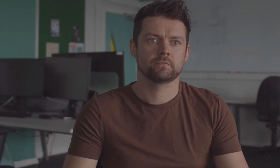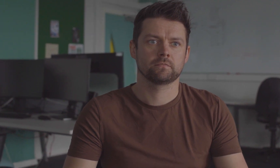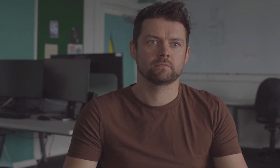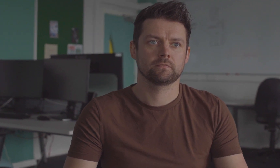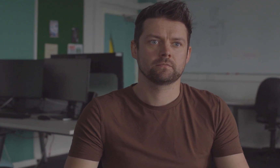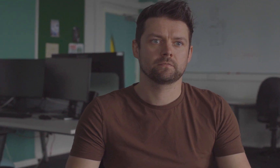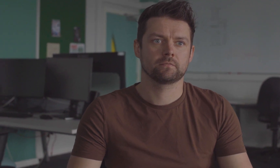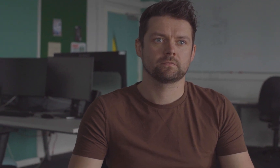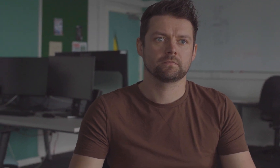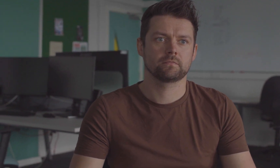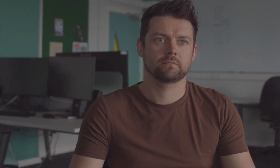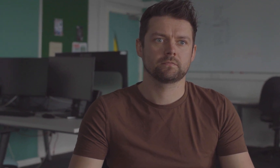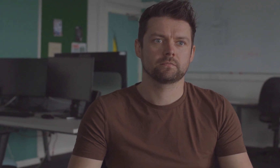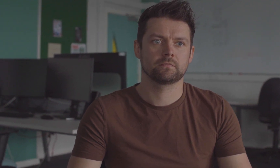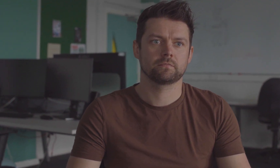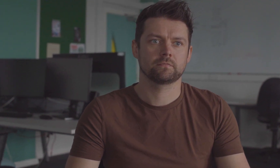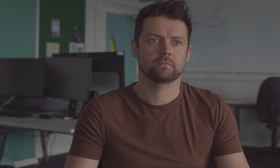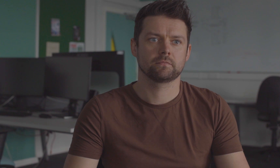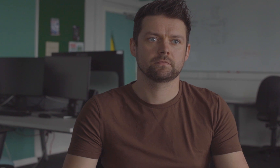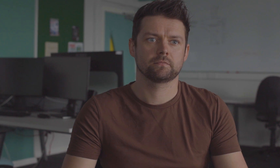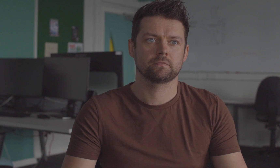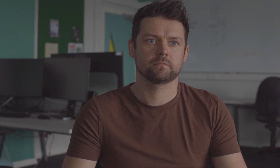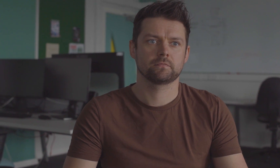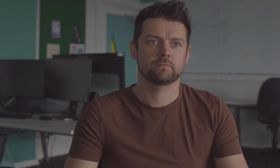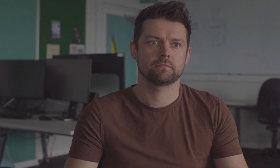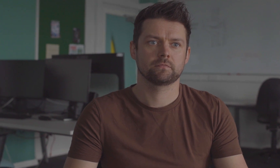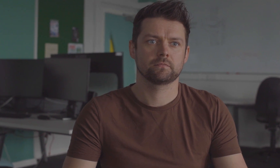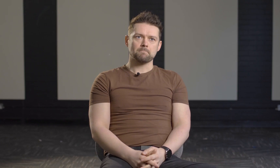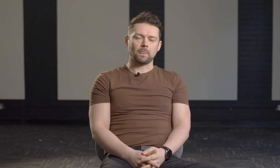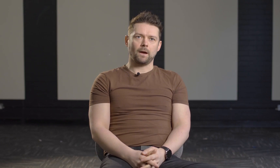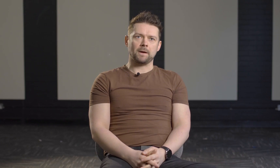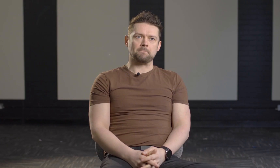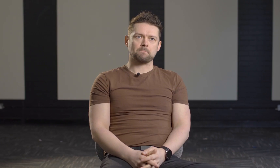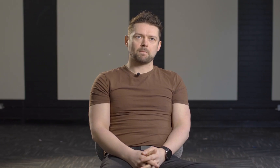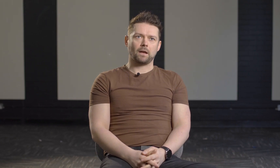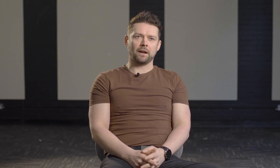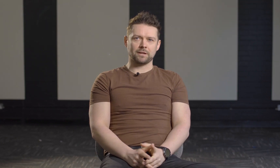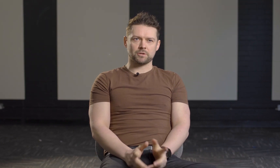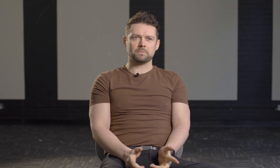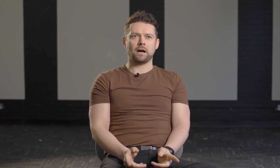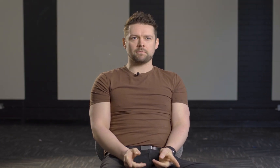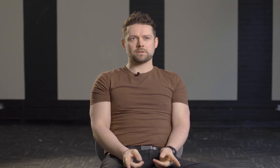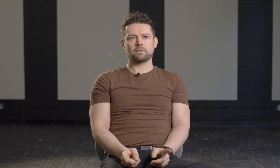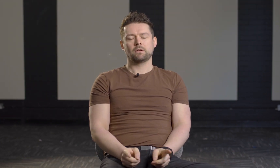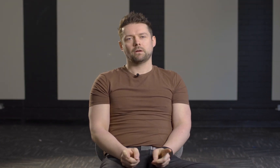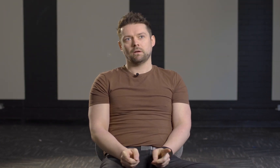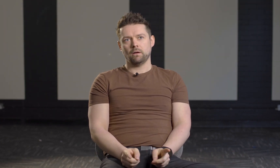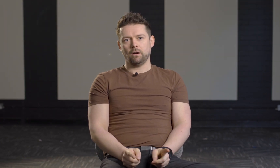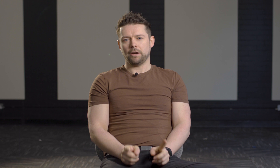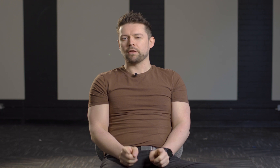burden and nowhere necessarily to put that. And I think sometimes, I don't think